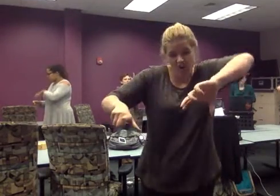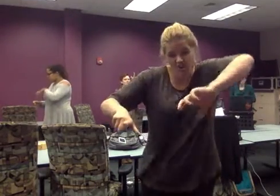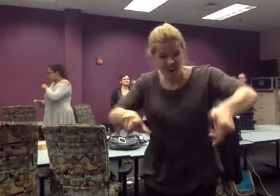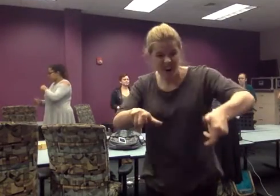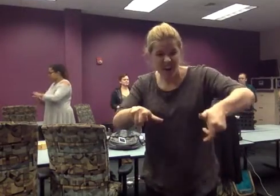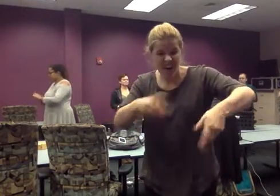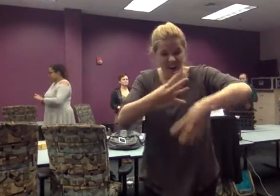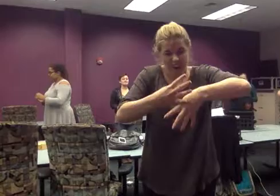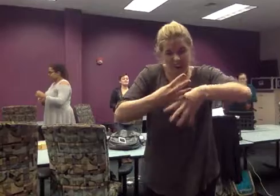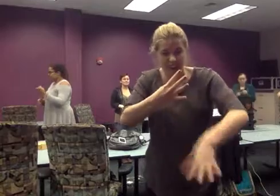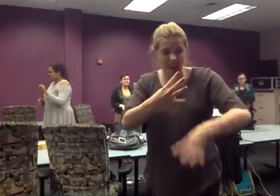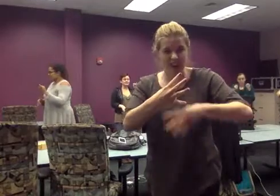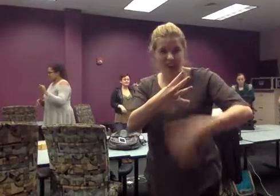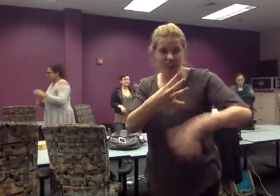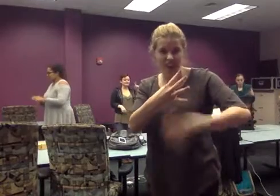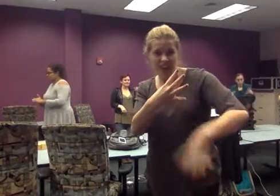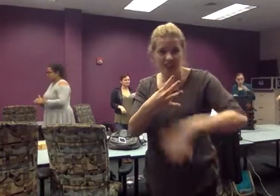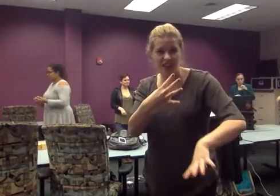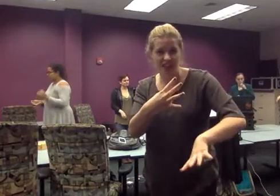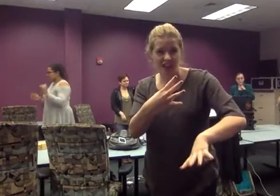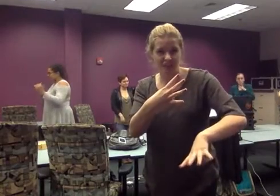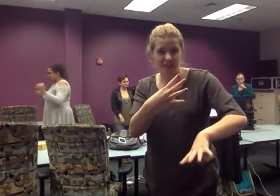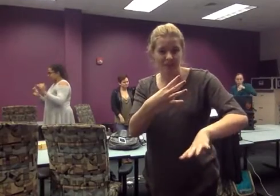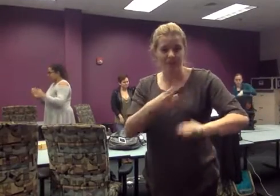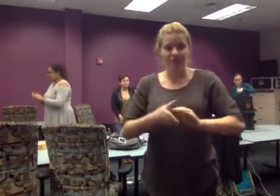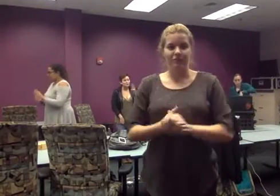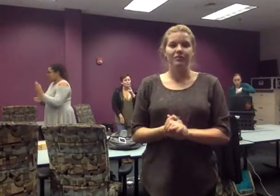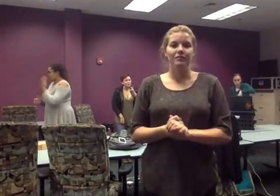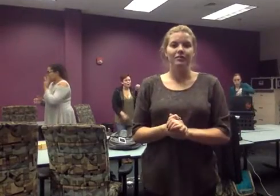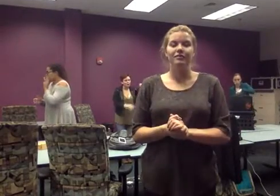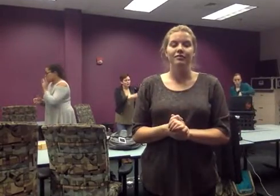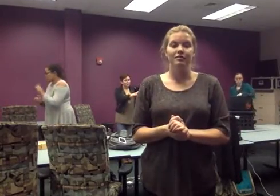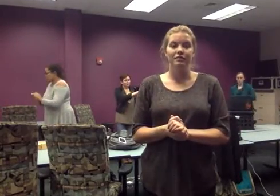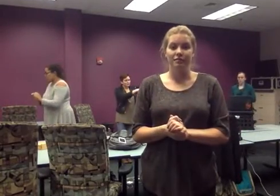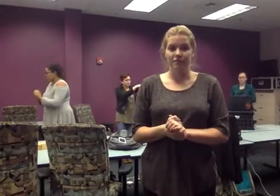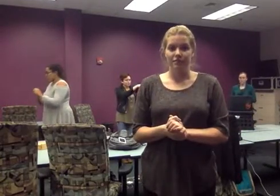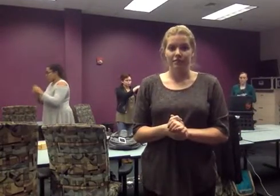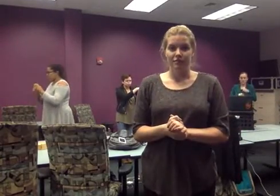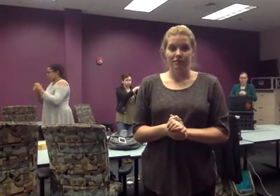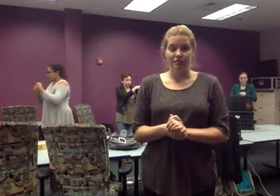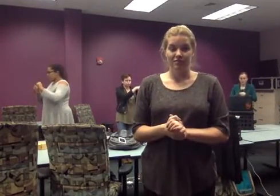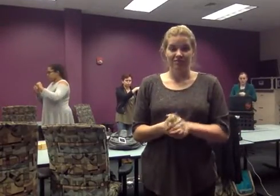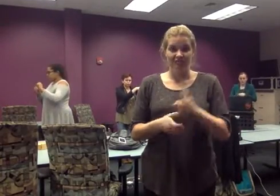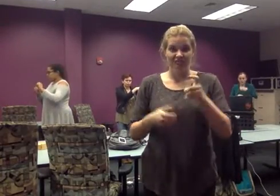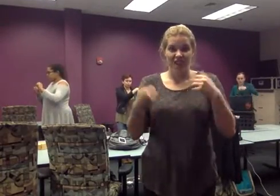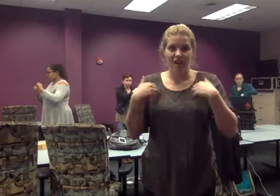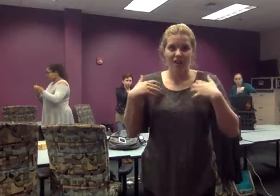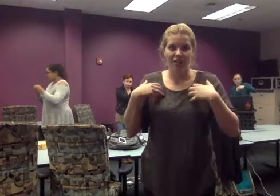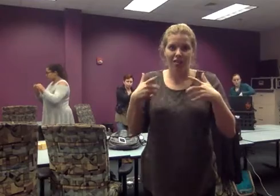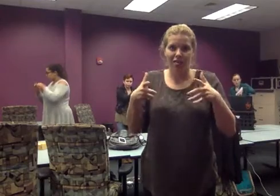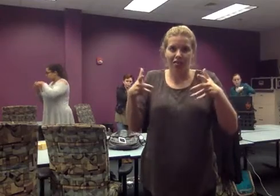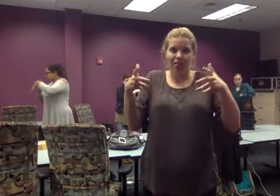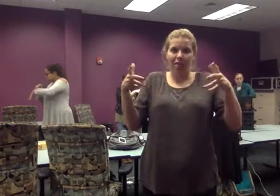want to run a lot of water, then there's a lot of water going through the faucet. The same thing goes with the heart. When you